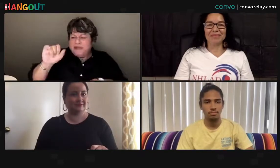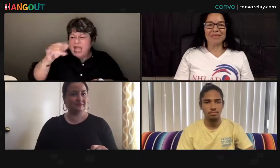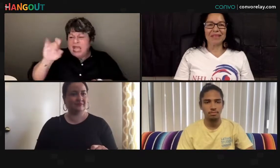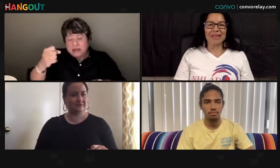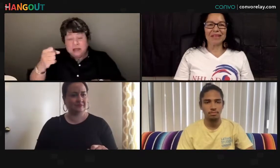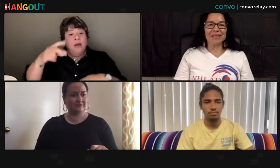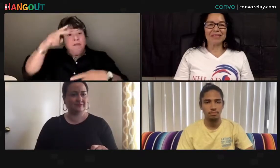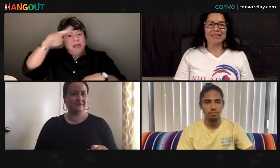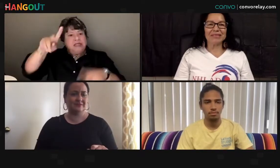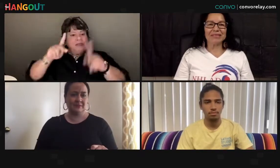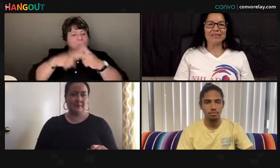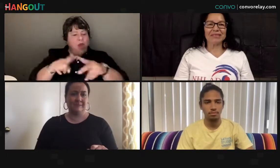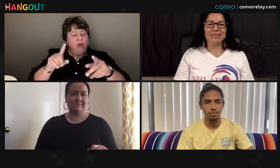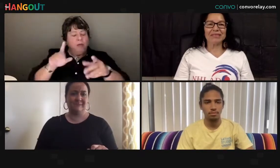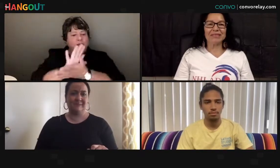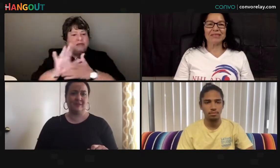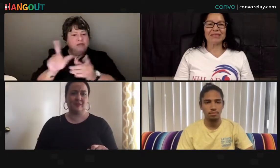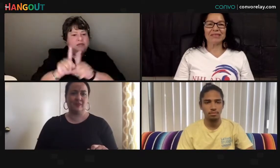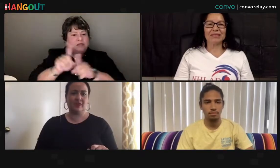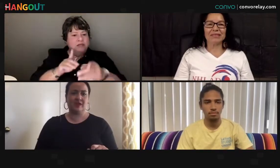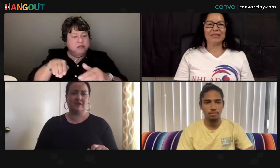like maybe in the 70s or 80s,